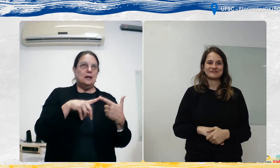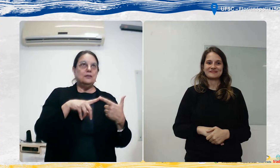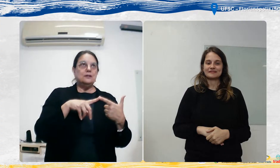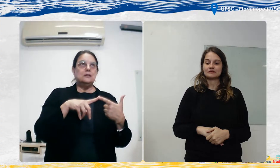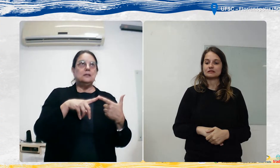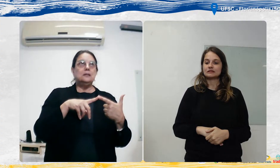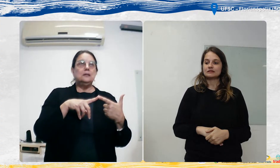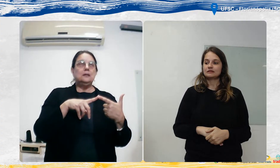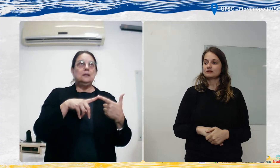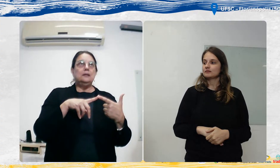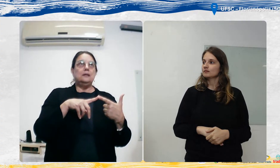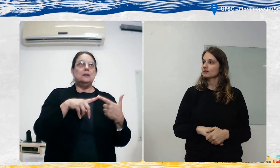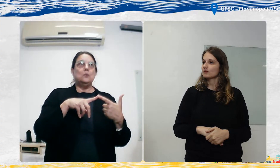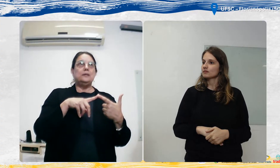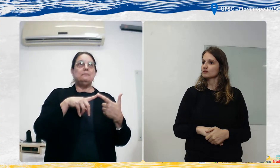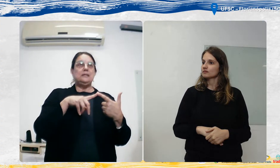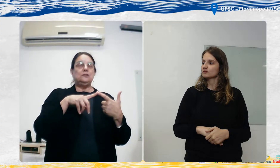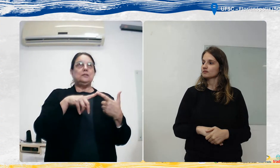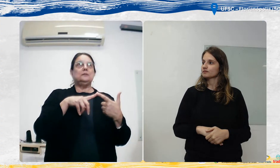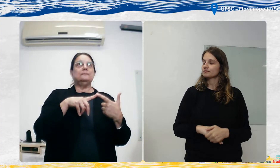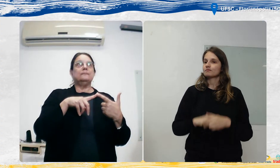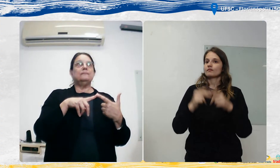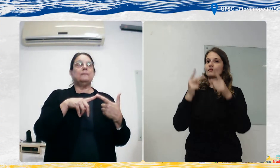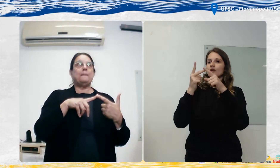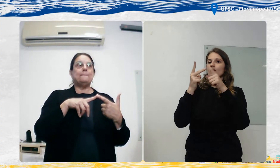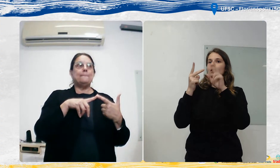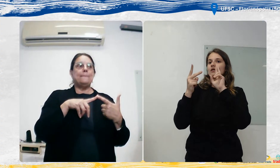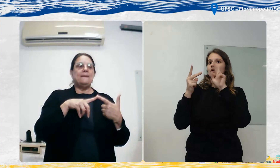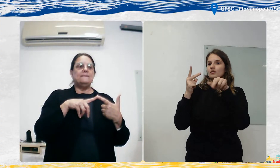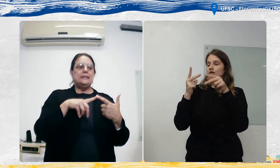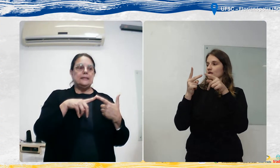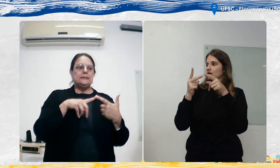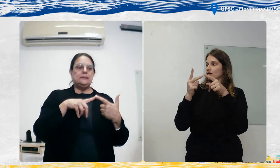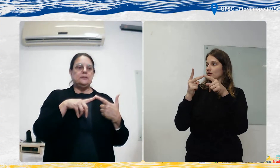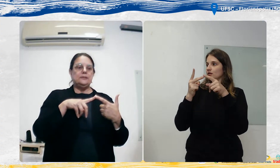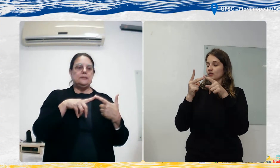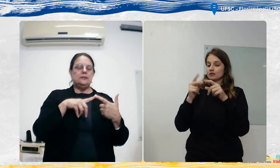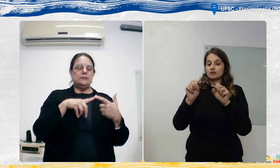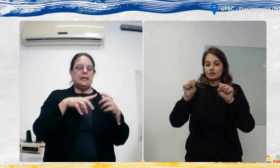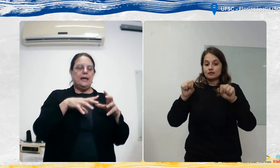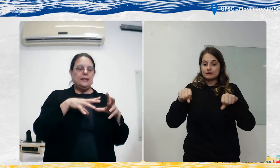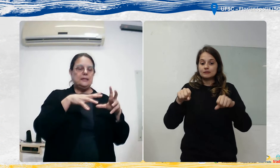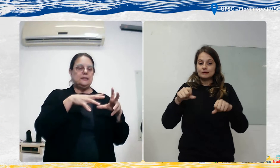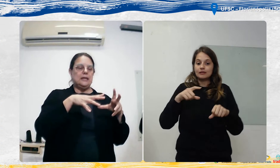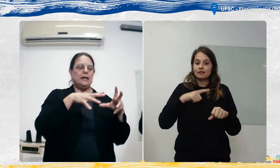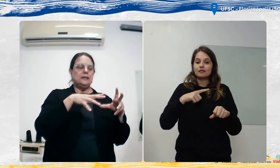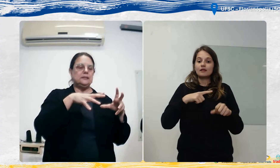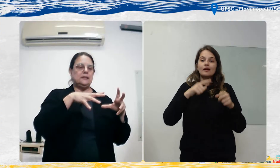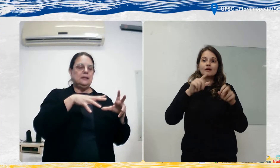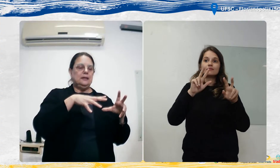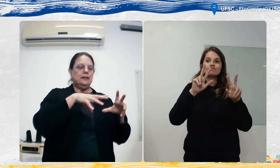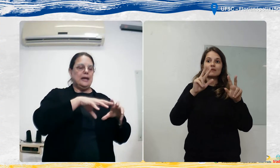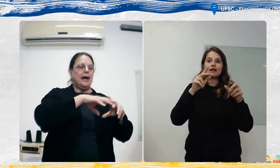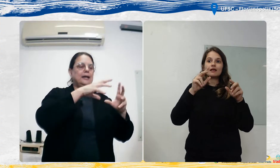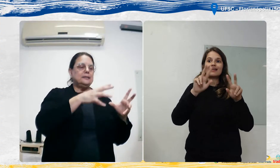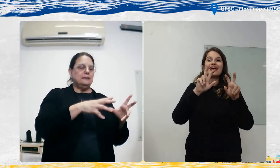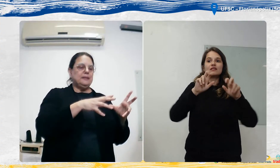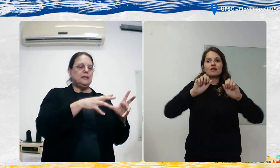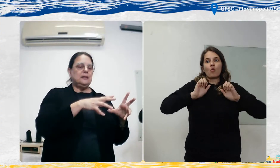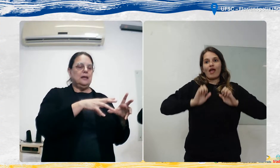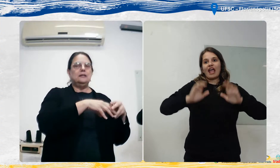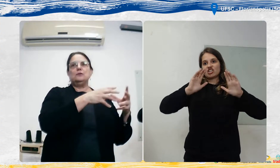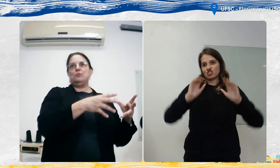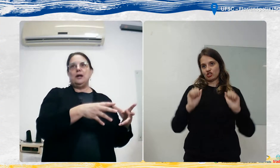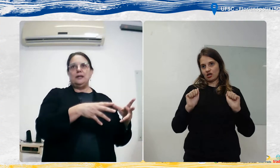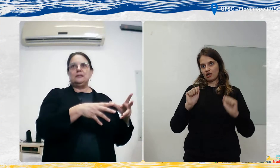The other thing I want to mention, yes, there's the ethics as the